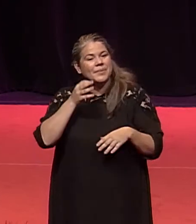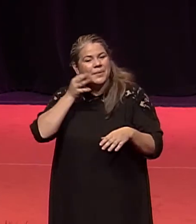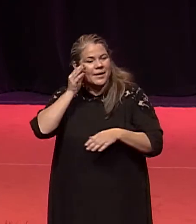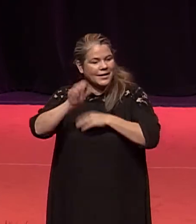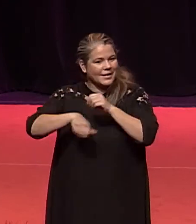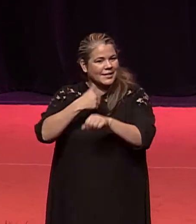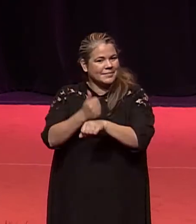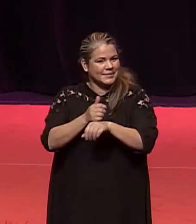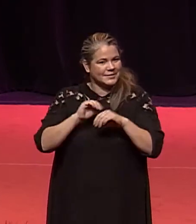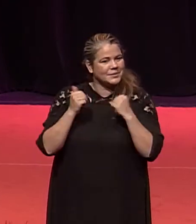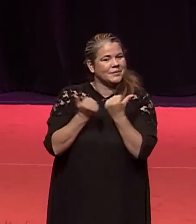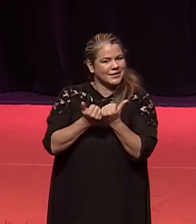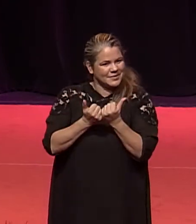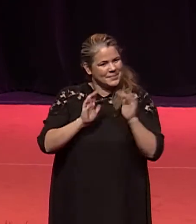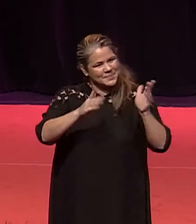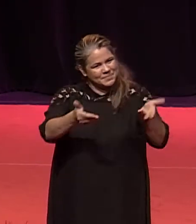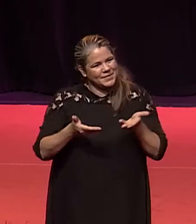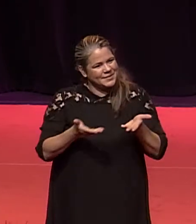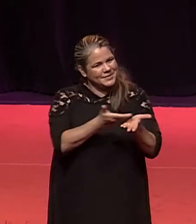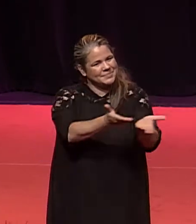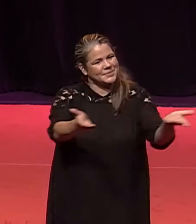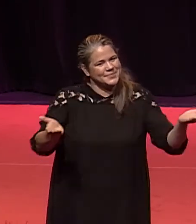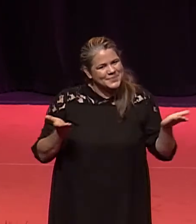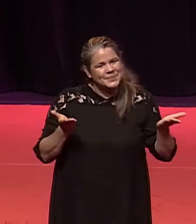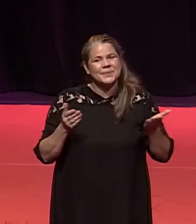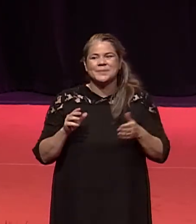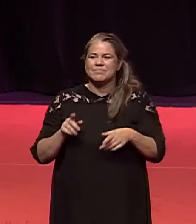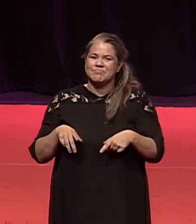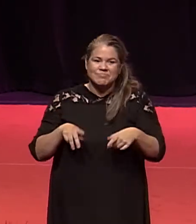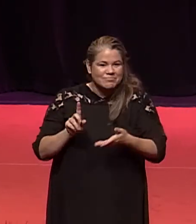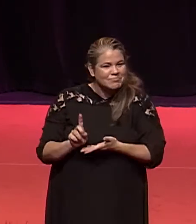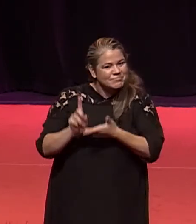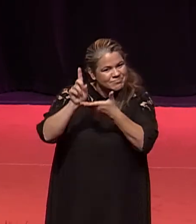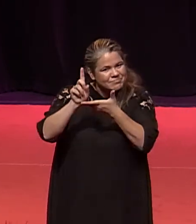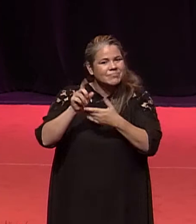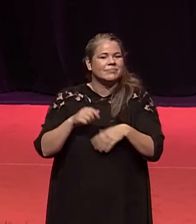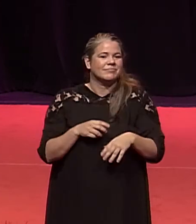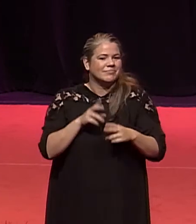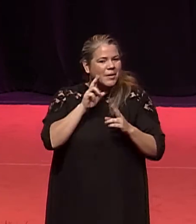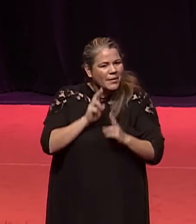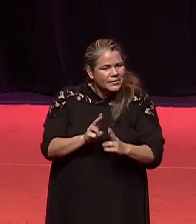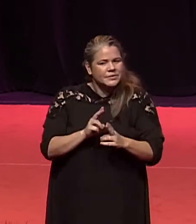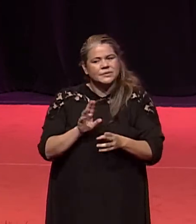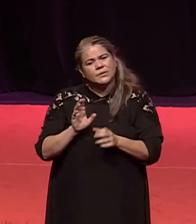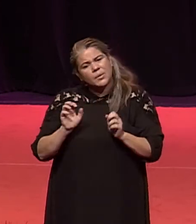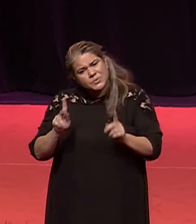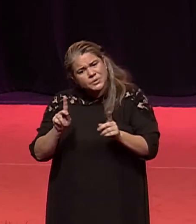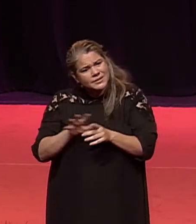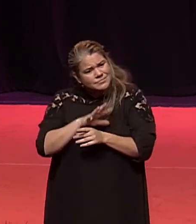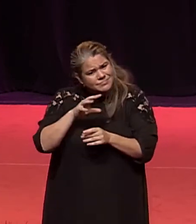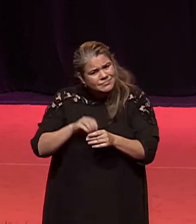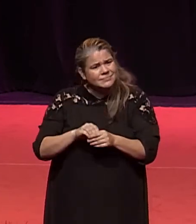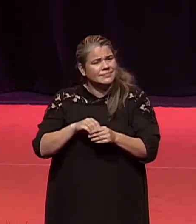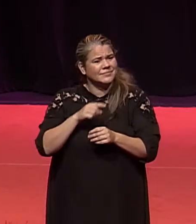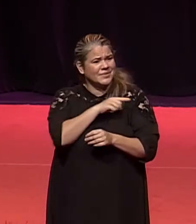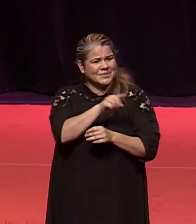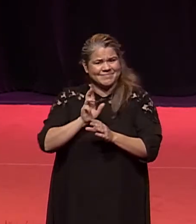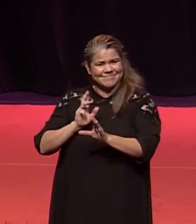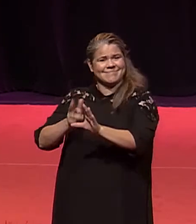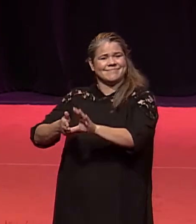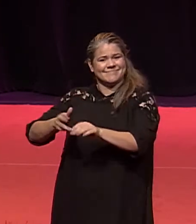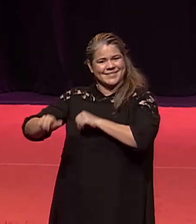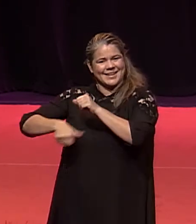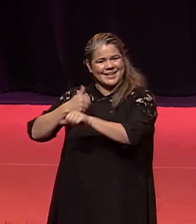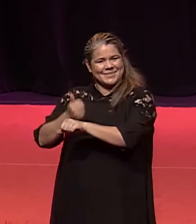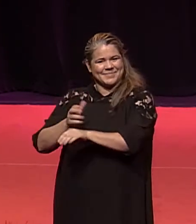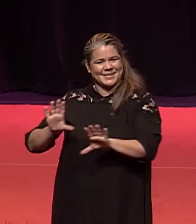Alumni Association, we welcome you to the privileges, honors, and opportunities that being an alumni member represents, and we look